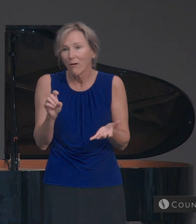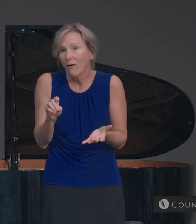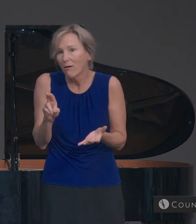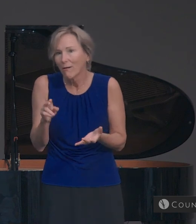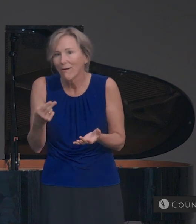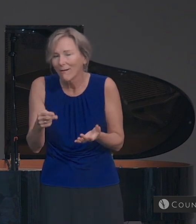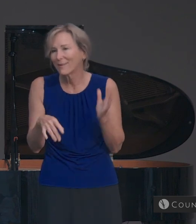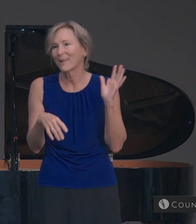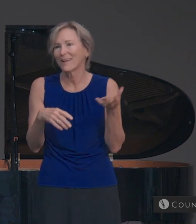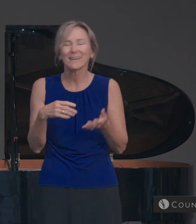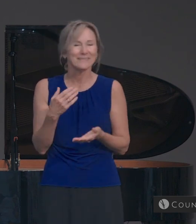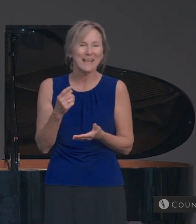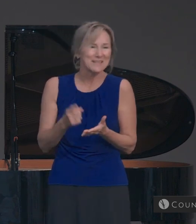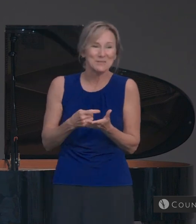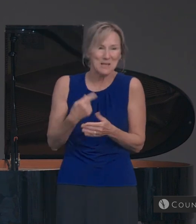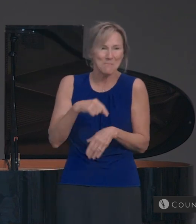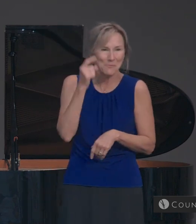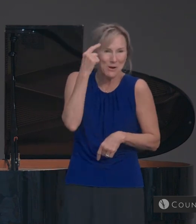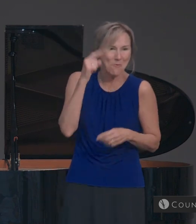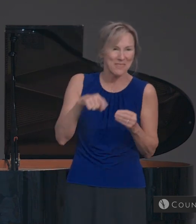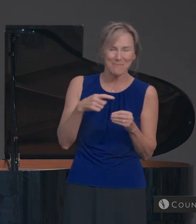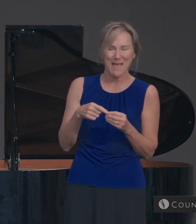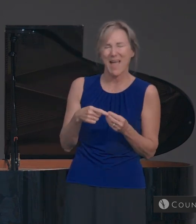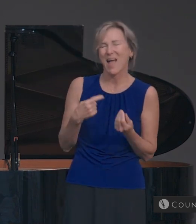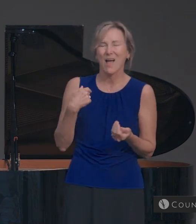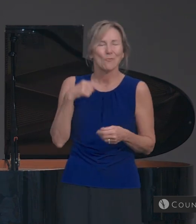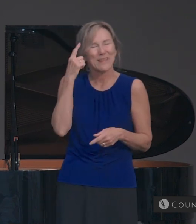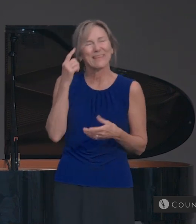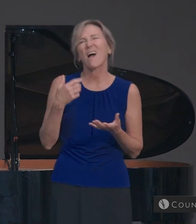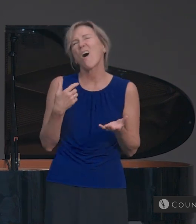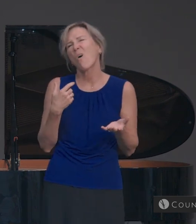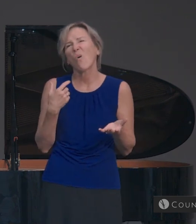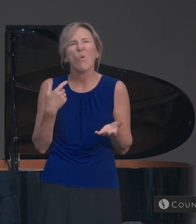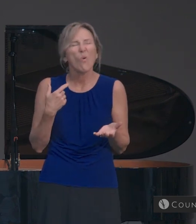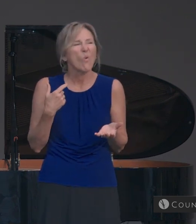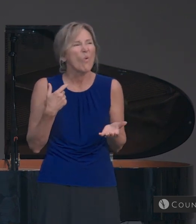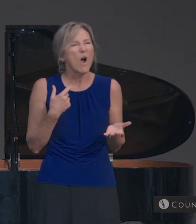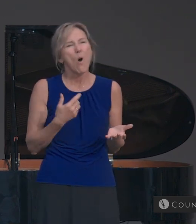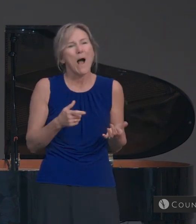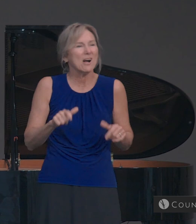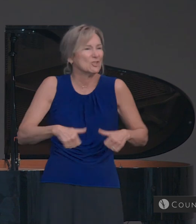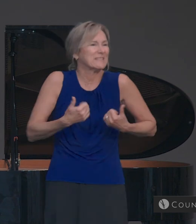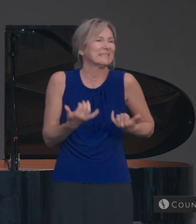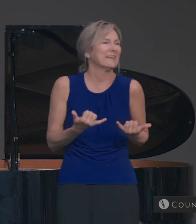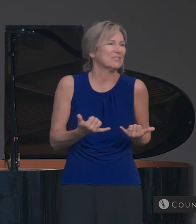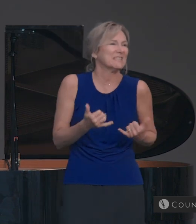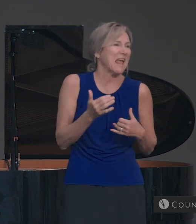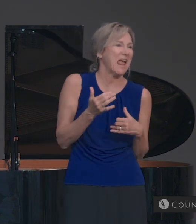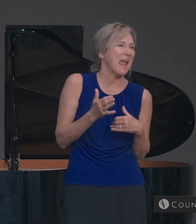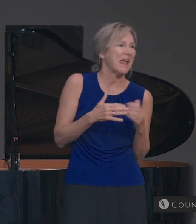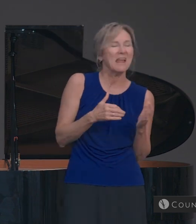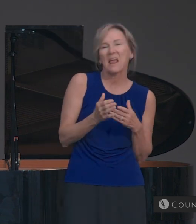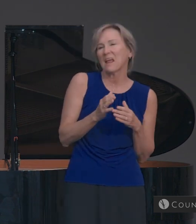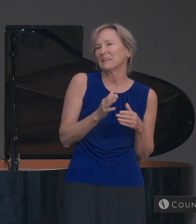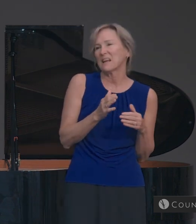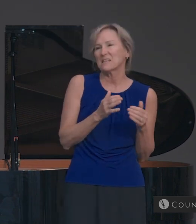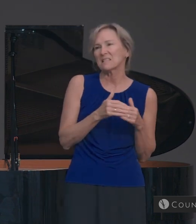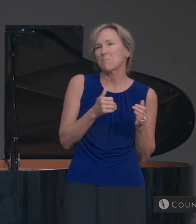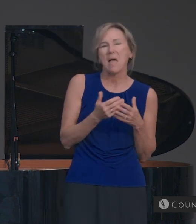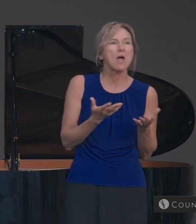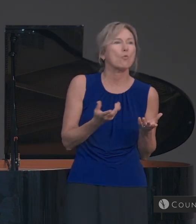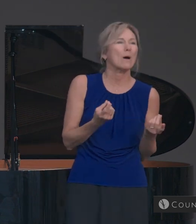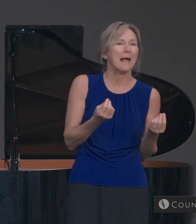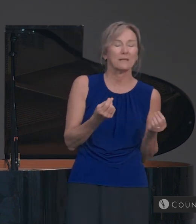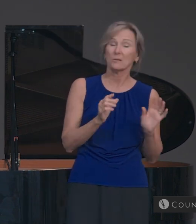think sometimes we don't think about that. Sometimes we think I can live for today and today will be its own and nothing matters. That's not true. The things we